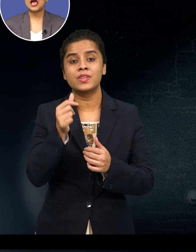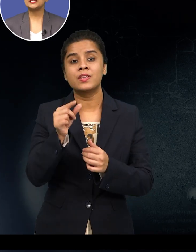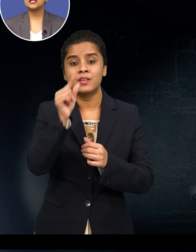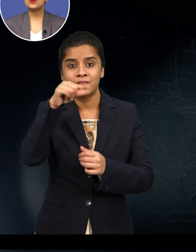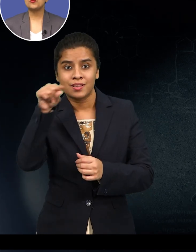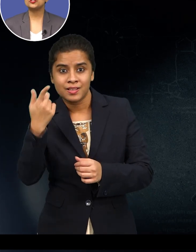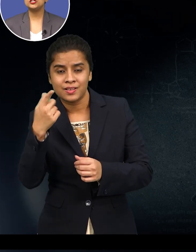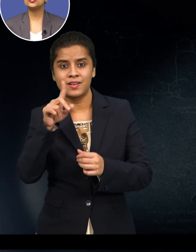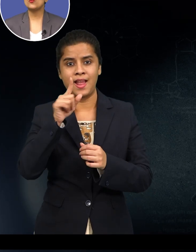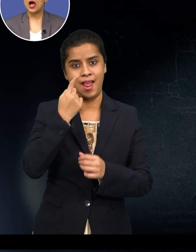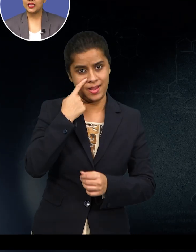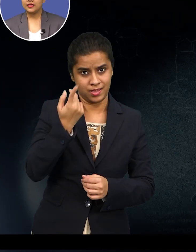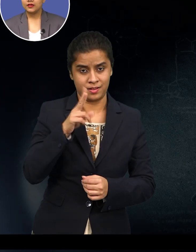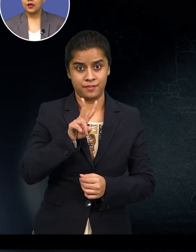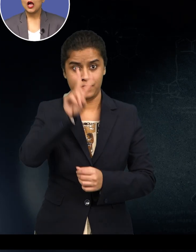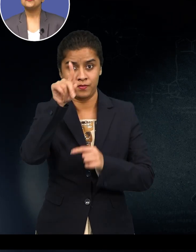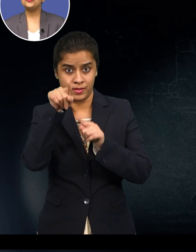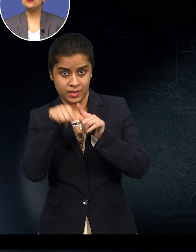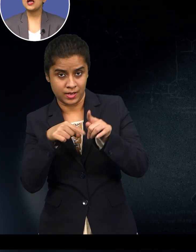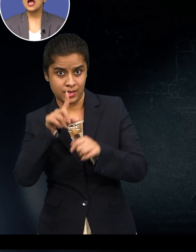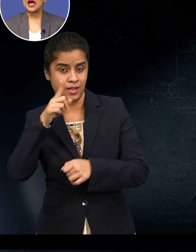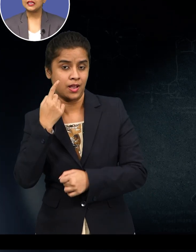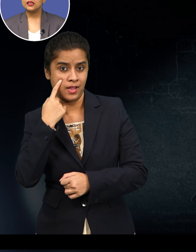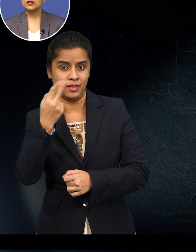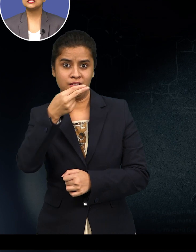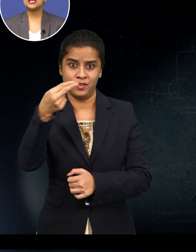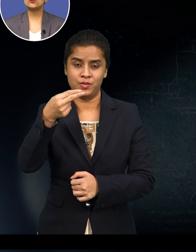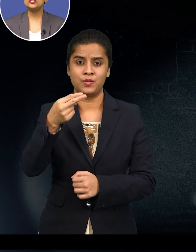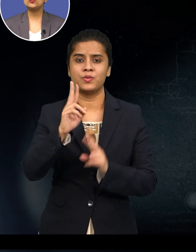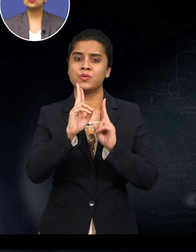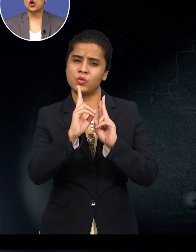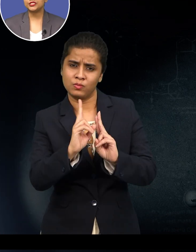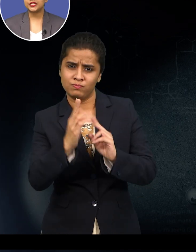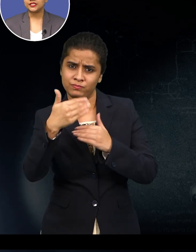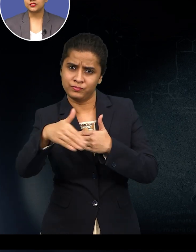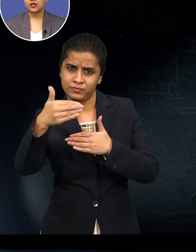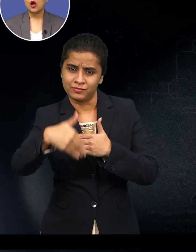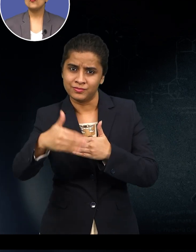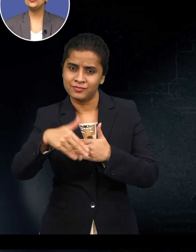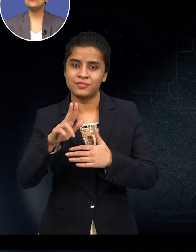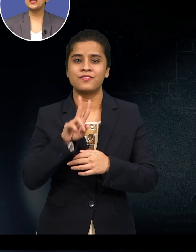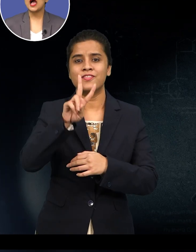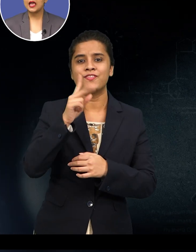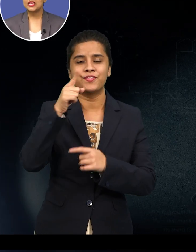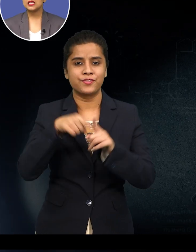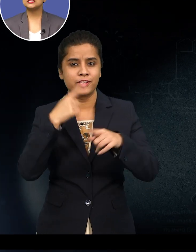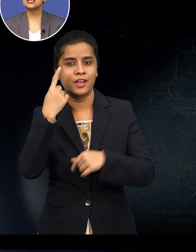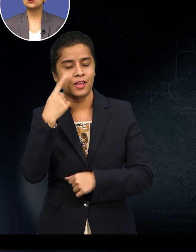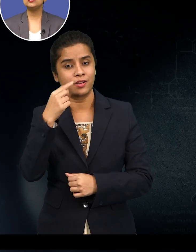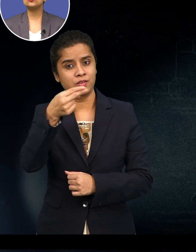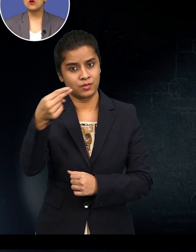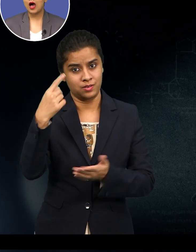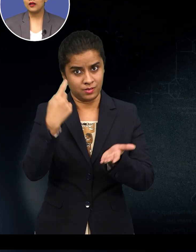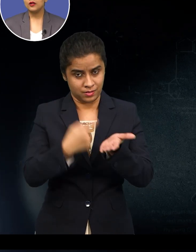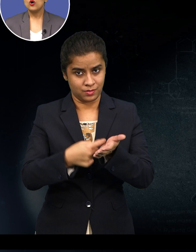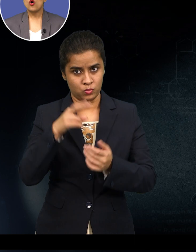V directly proportional to I, V by I is equal to constant, V by I is